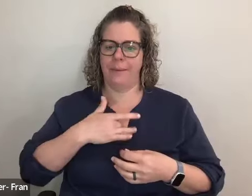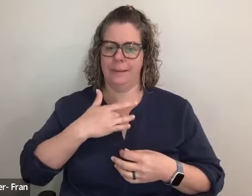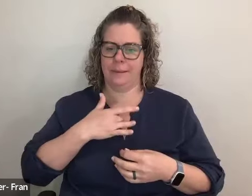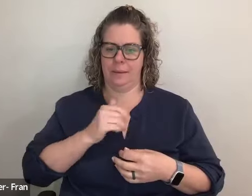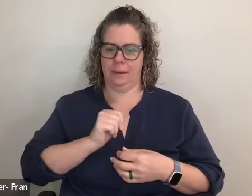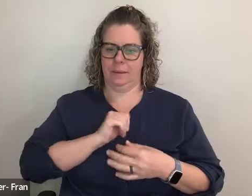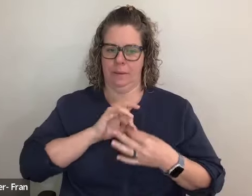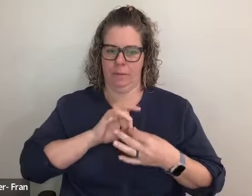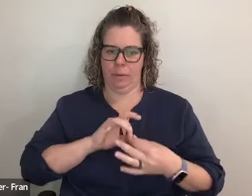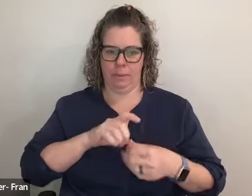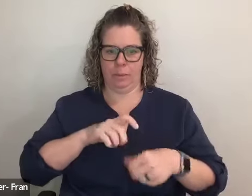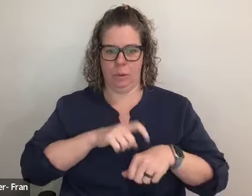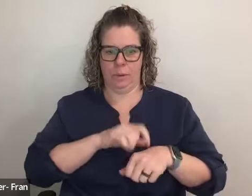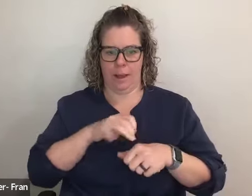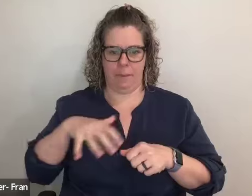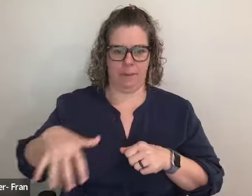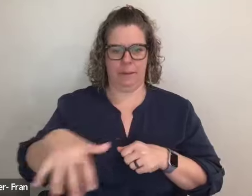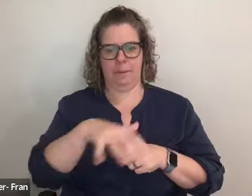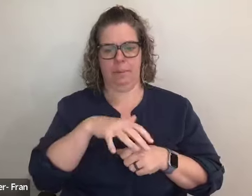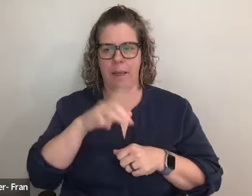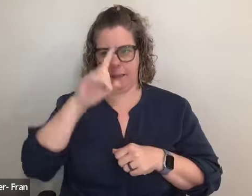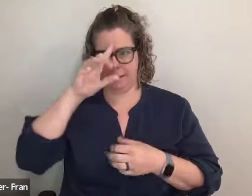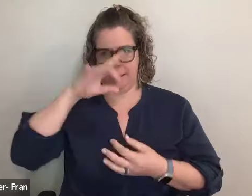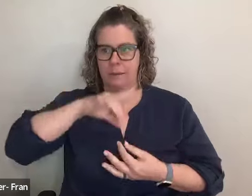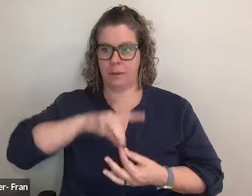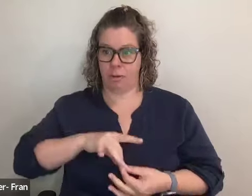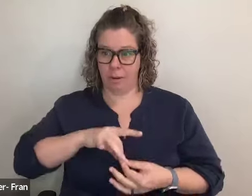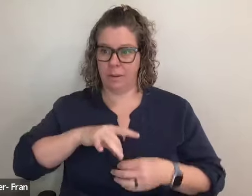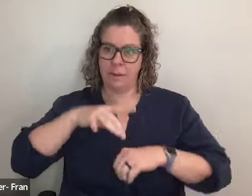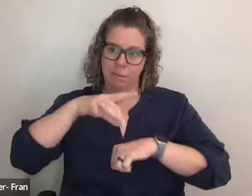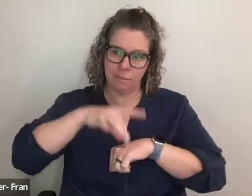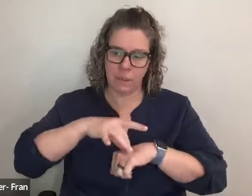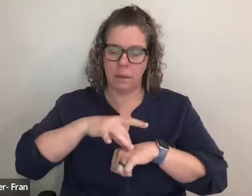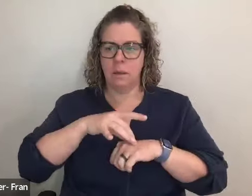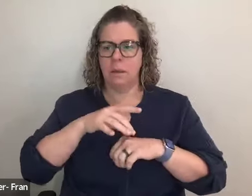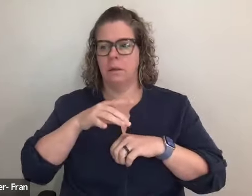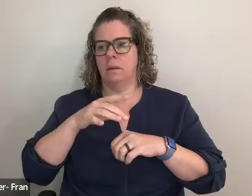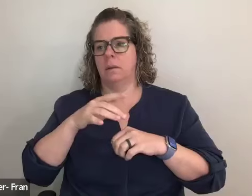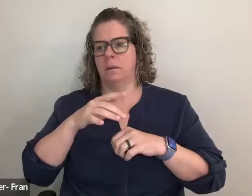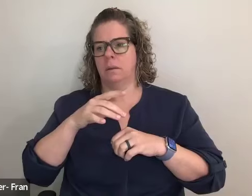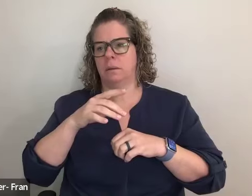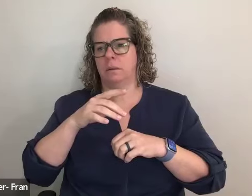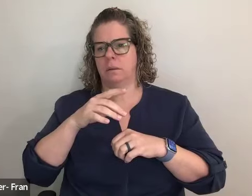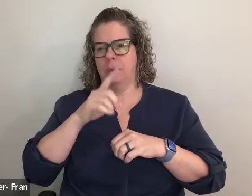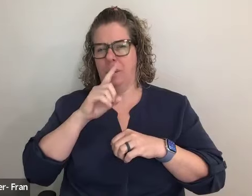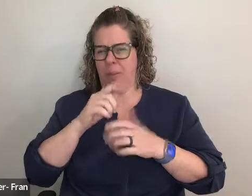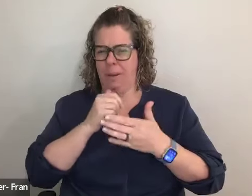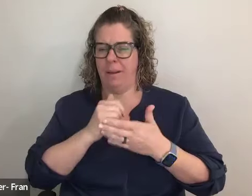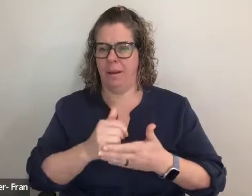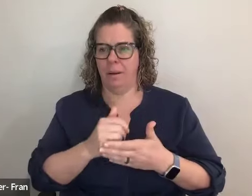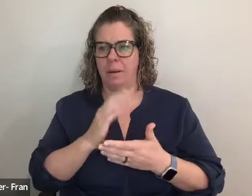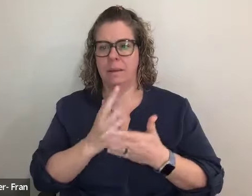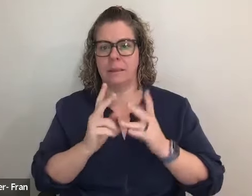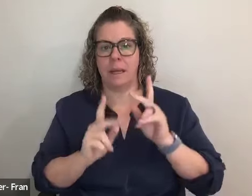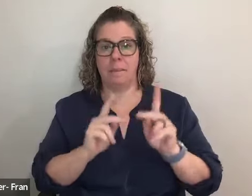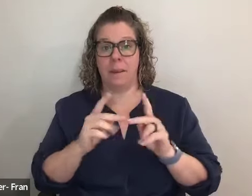space. Grounding is really, really helpful. And it's not, there's also a whole line of people who like to